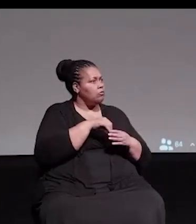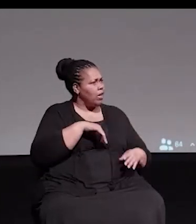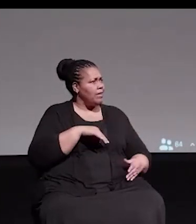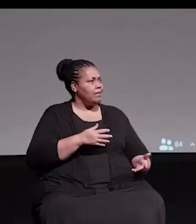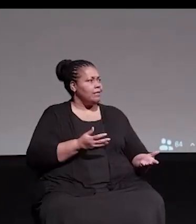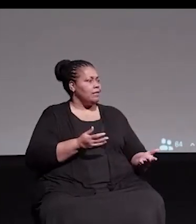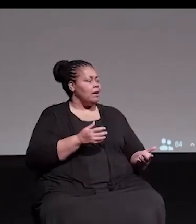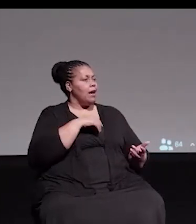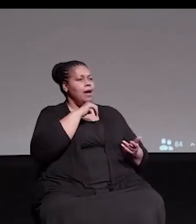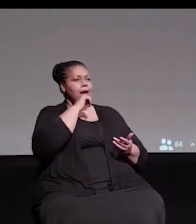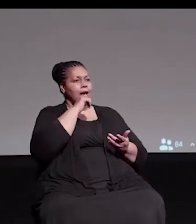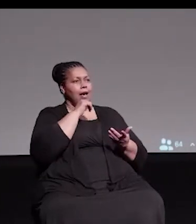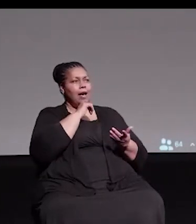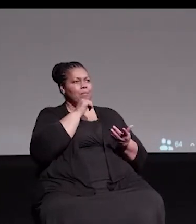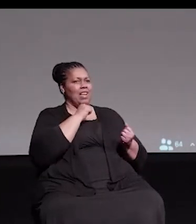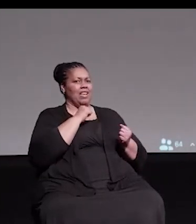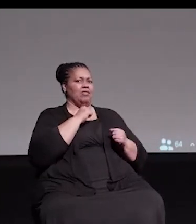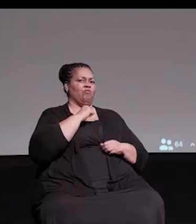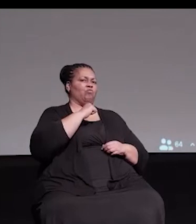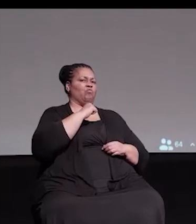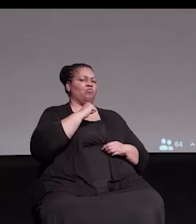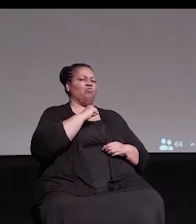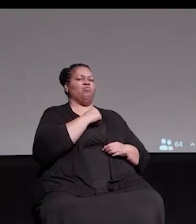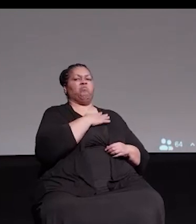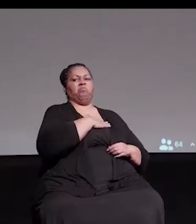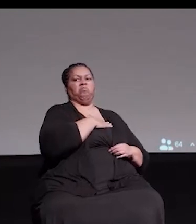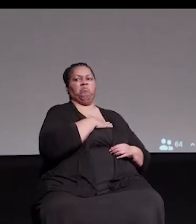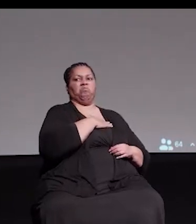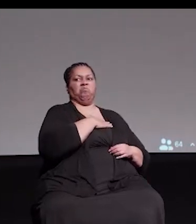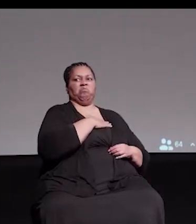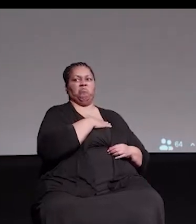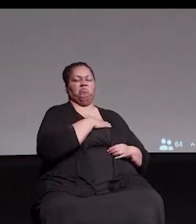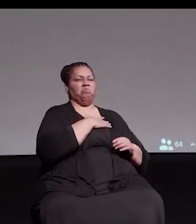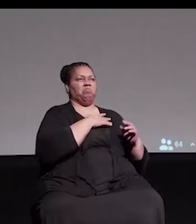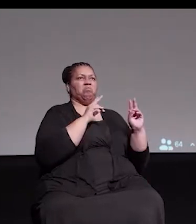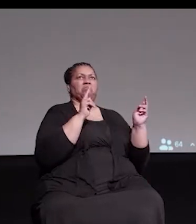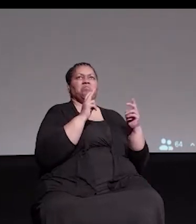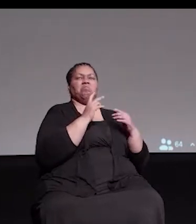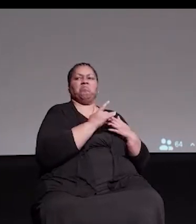I don't think, I'm not fighting to hold on to very preciously and only be mine.